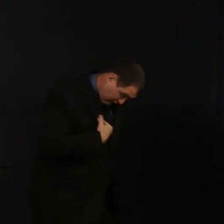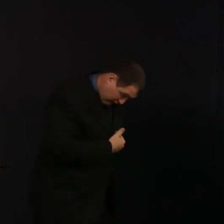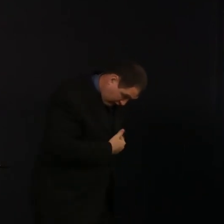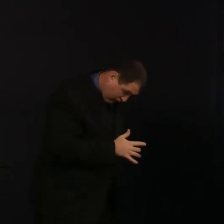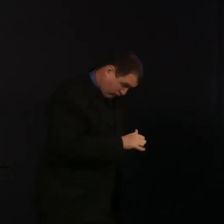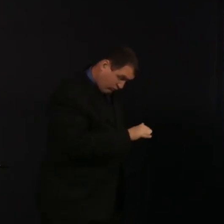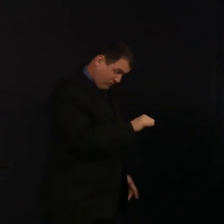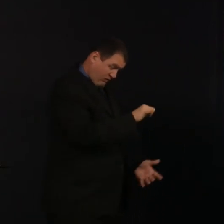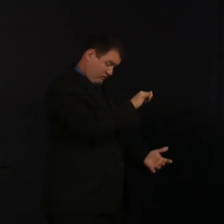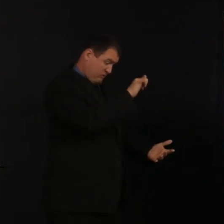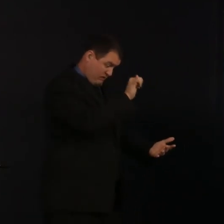God sees us,